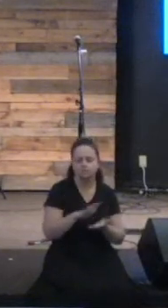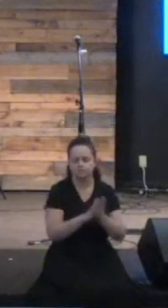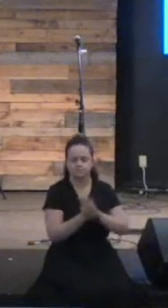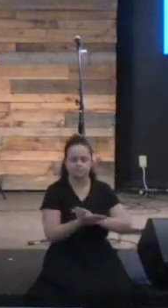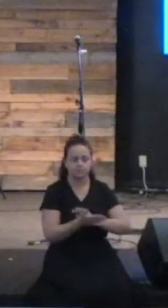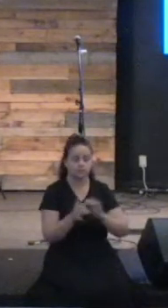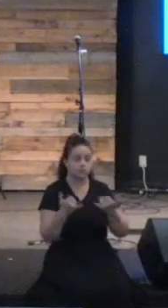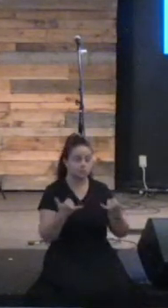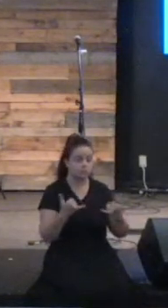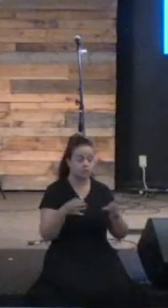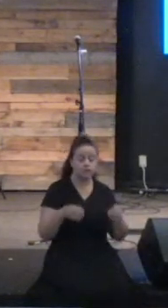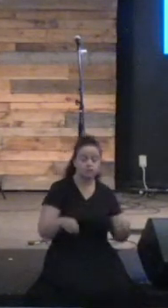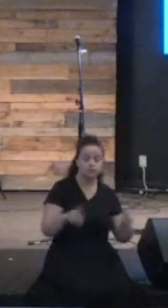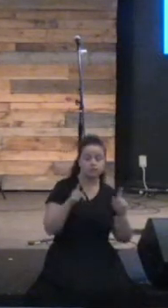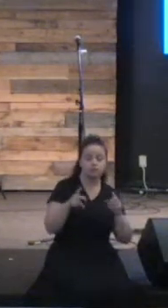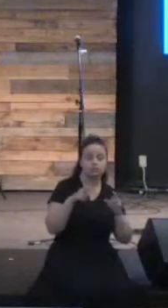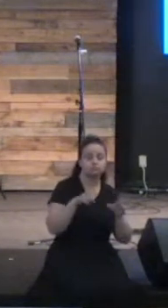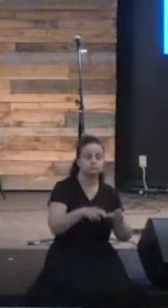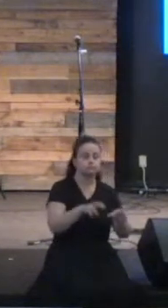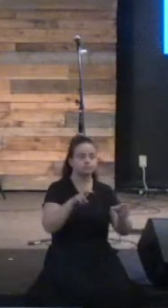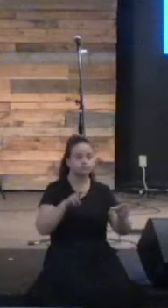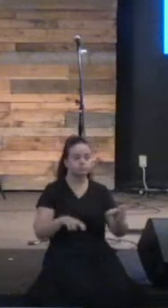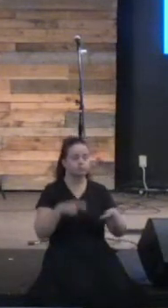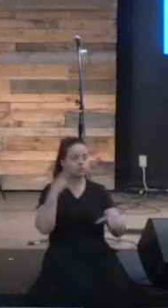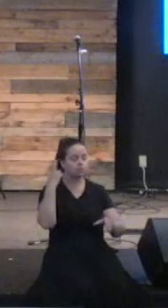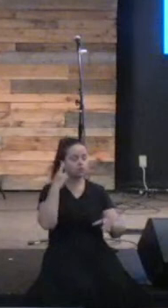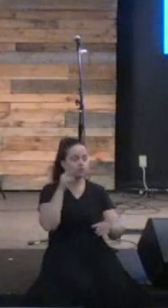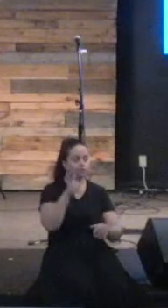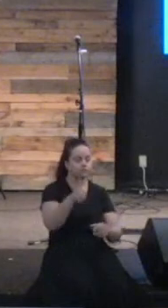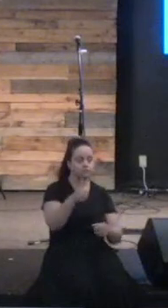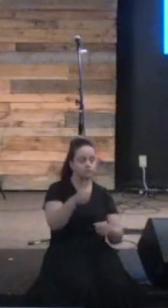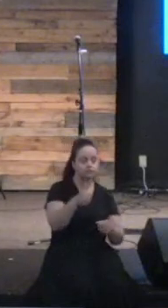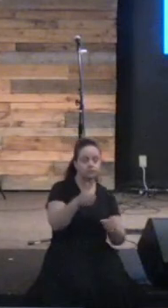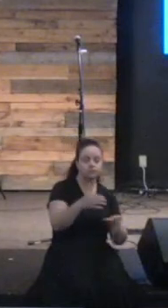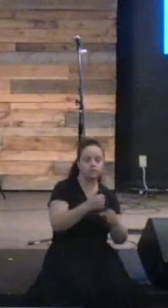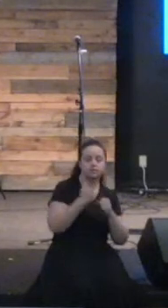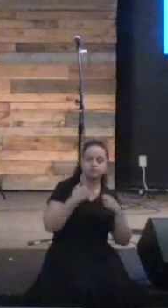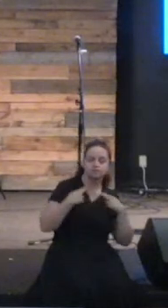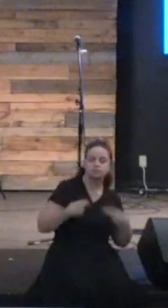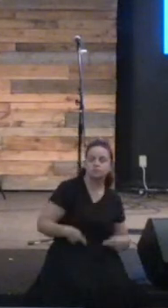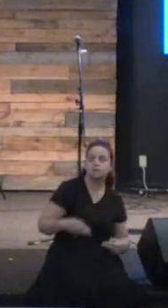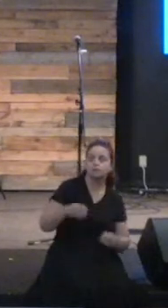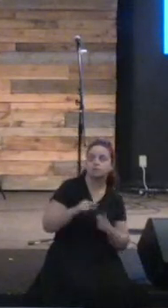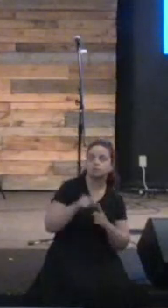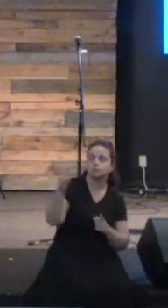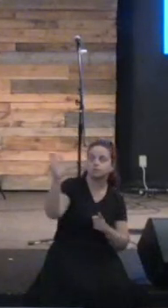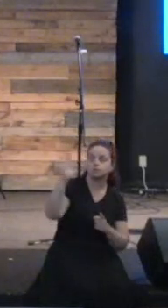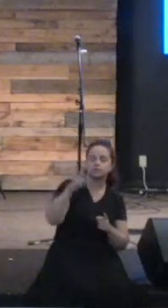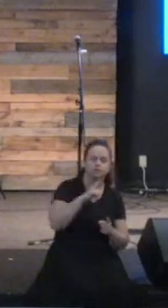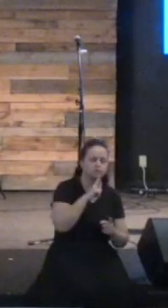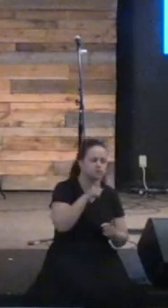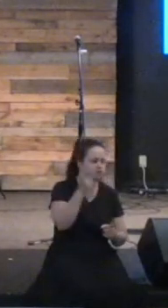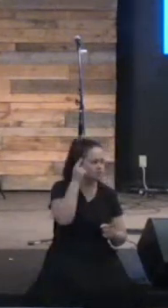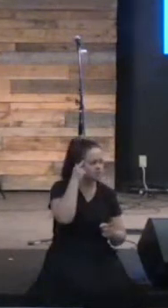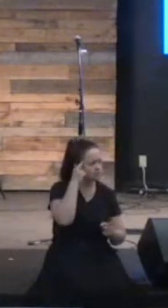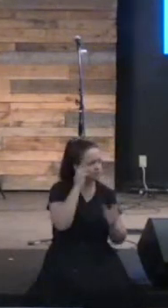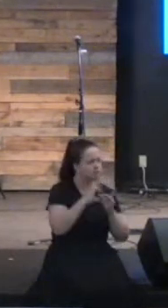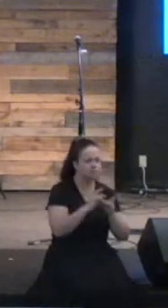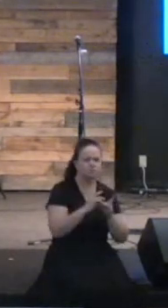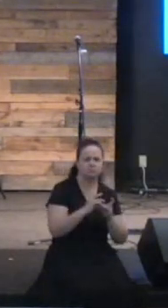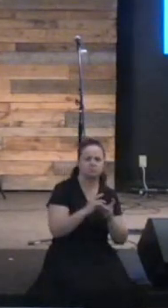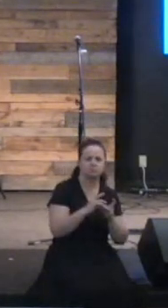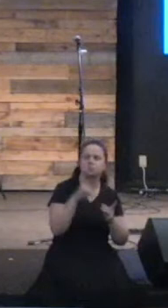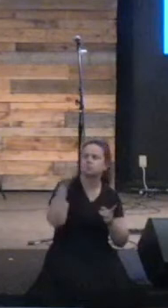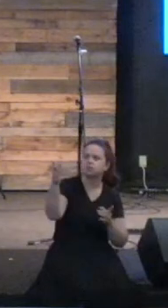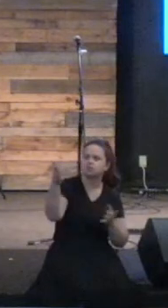opportunity to step back and reason for yourself to take the humanity of the word of God and really think about what does God want